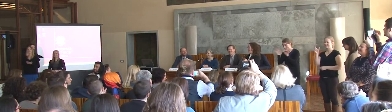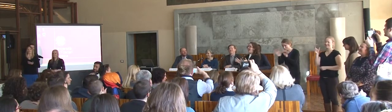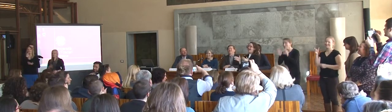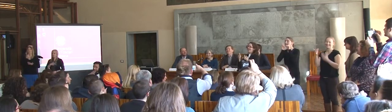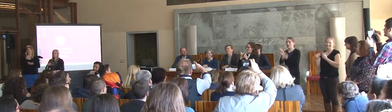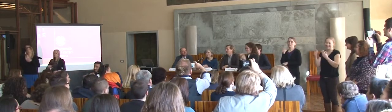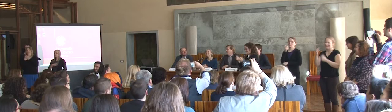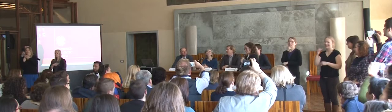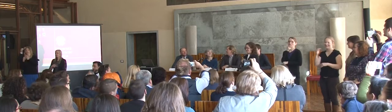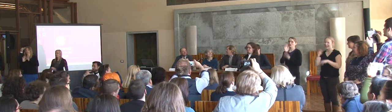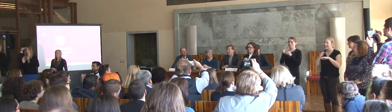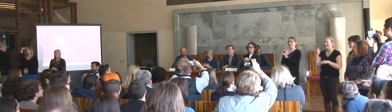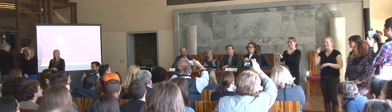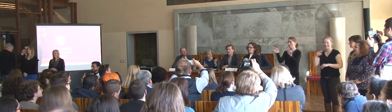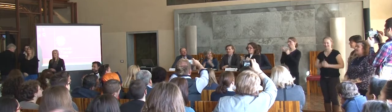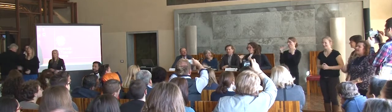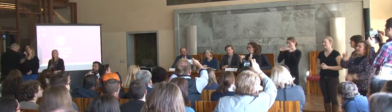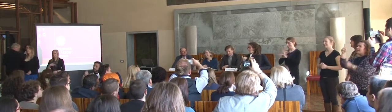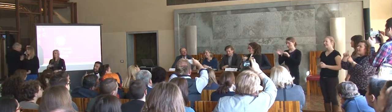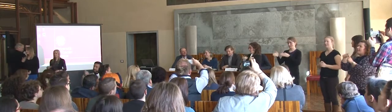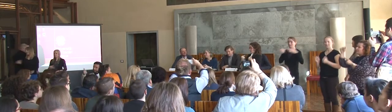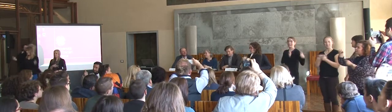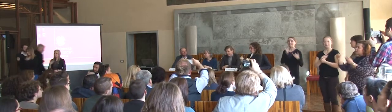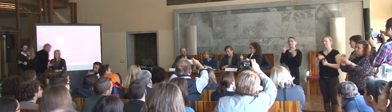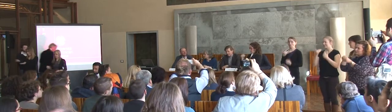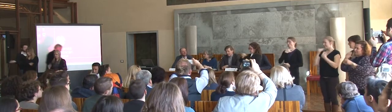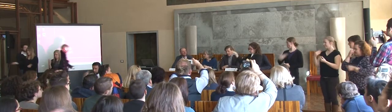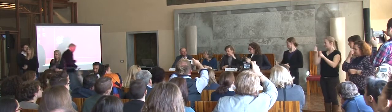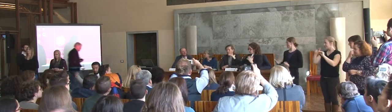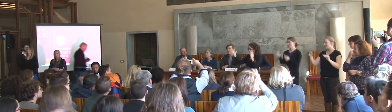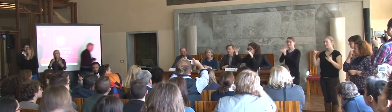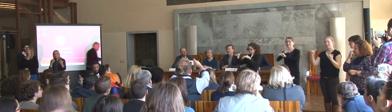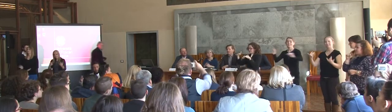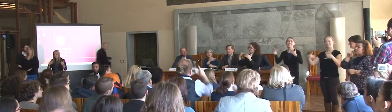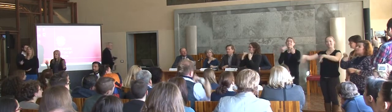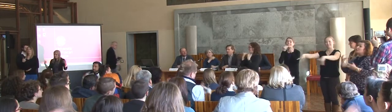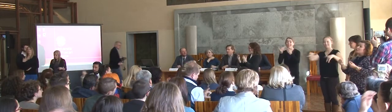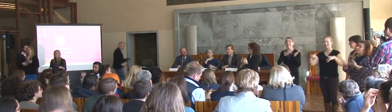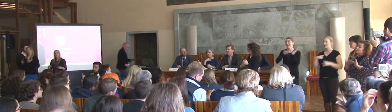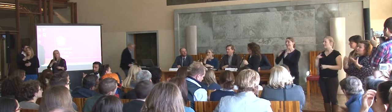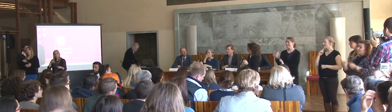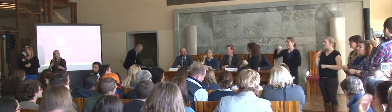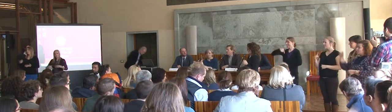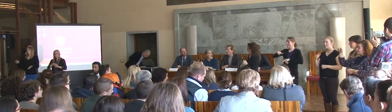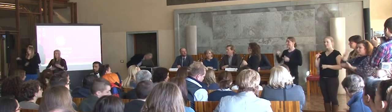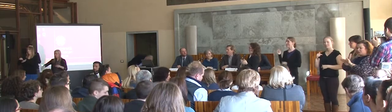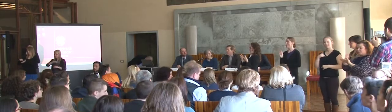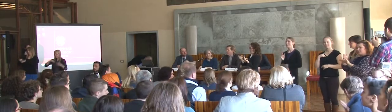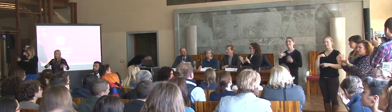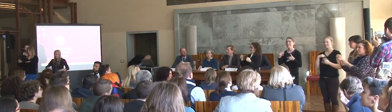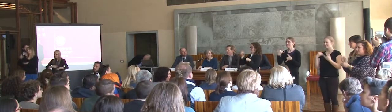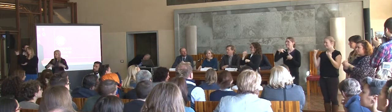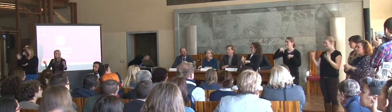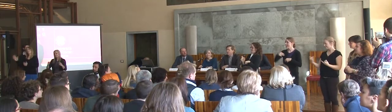you. Well, thank you for being here. It's very nice to be a part of this big launch of the